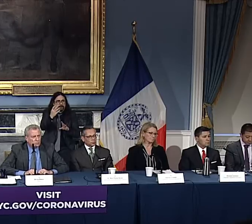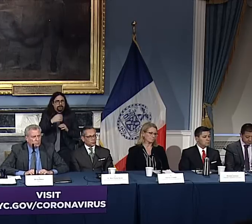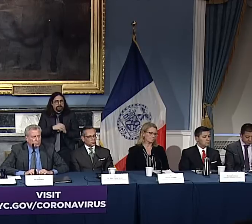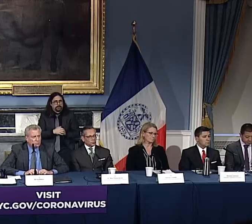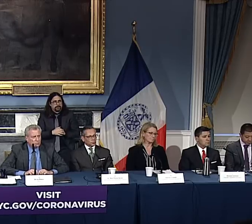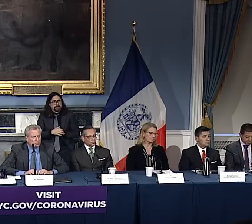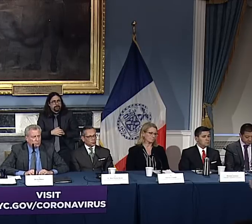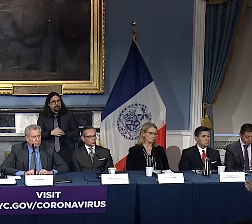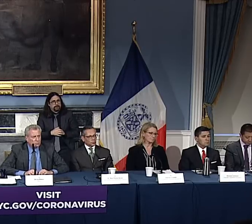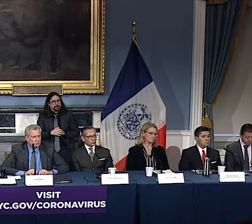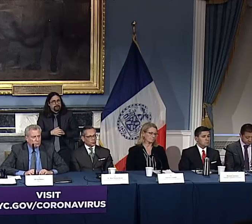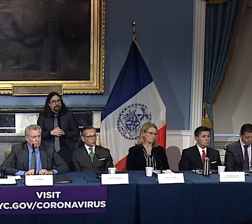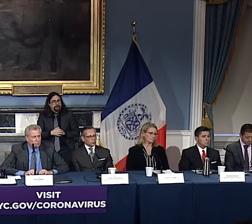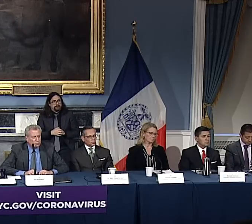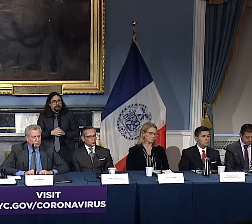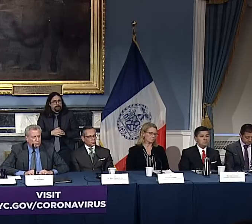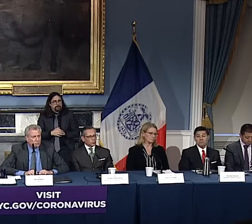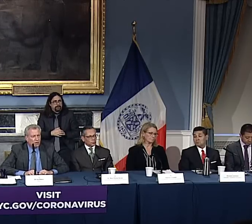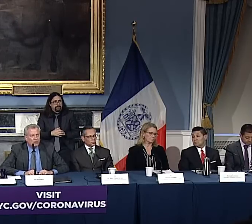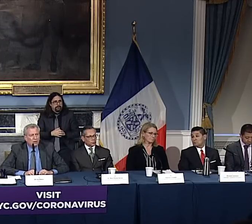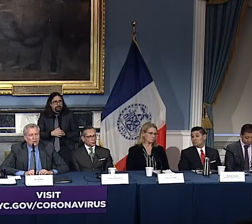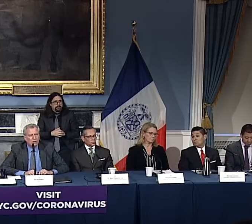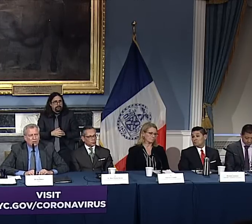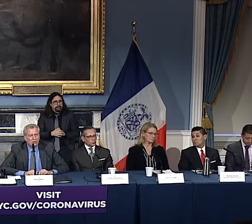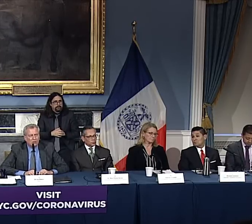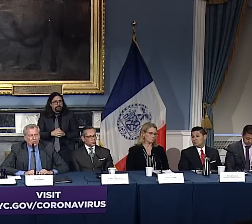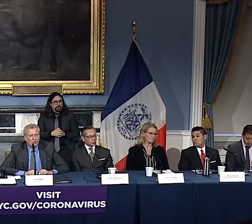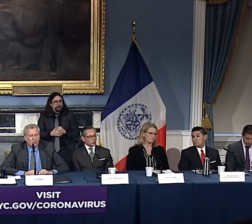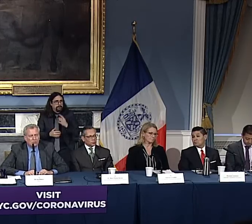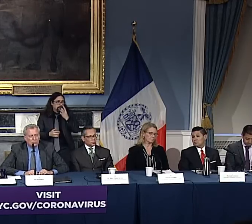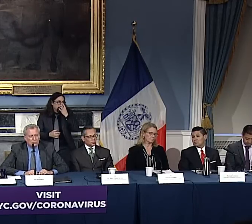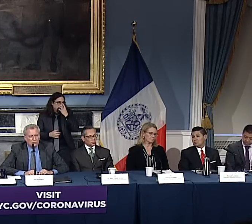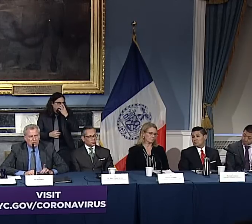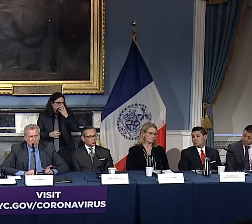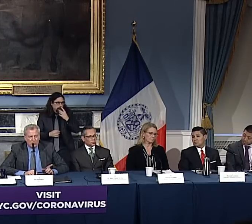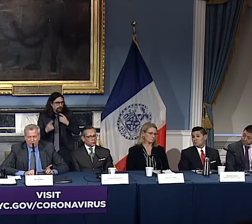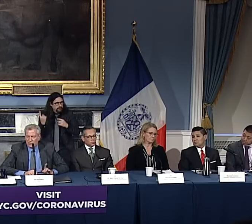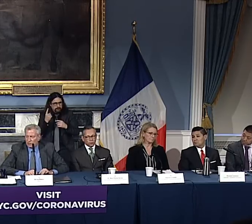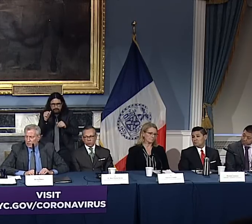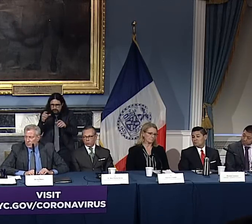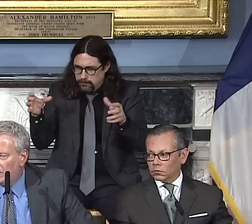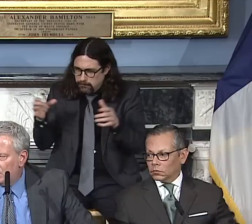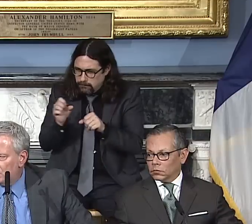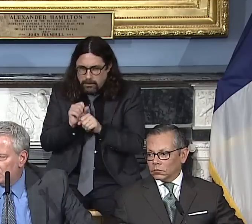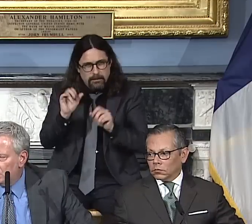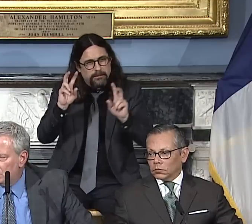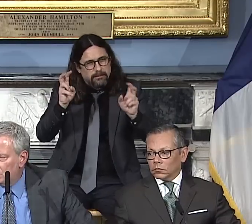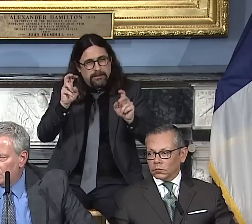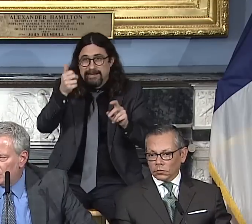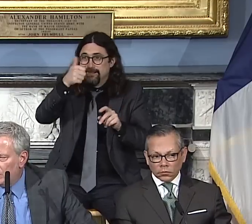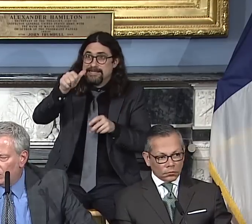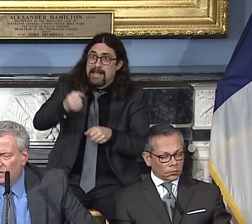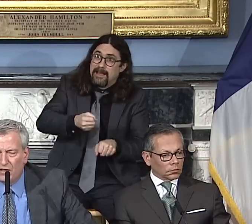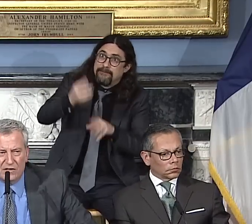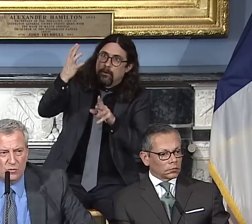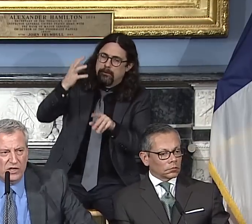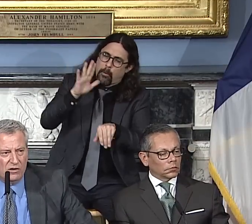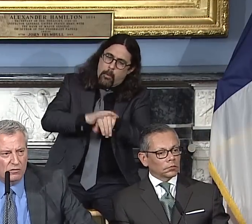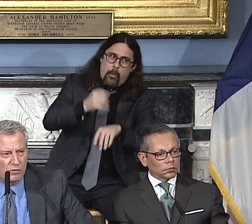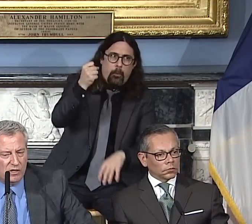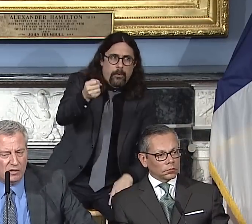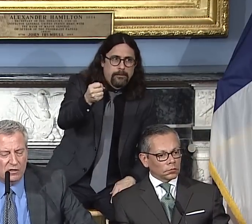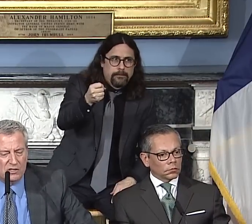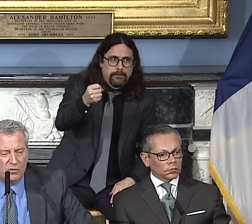altogether, or at least forced evictions, both in the private and the public? So I'll start and then pass to the deputy mayor. Again,